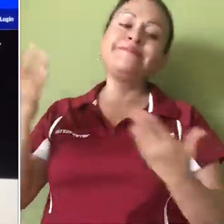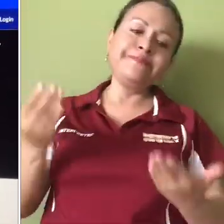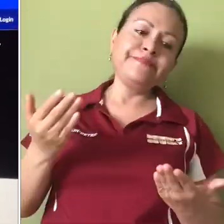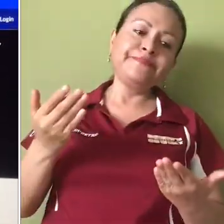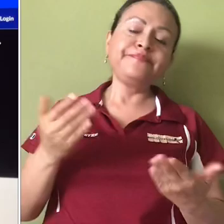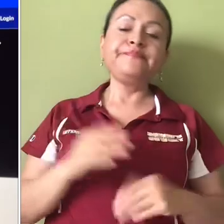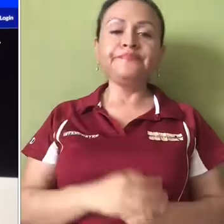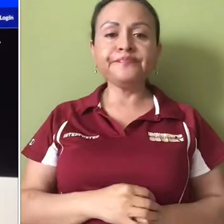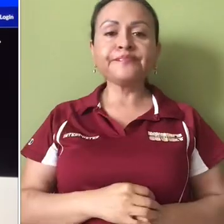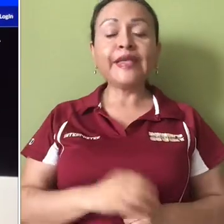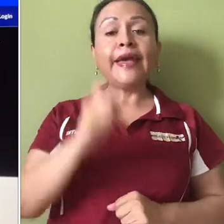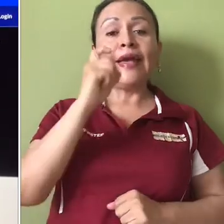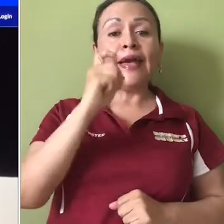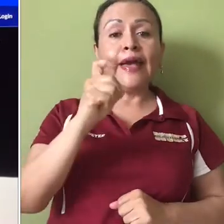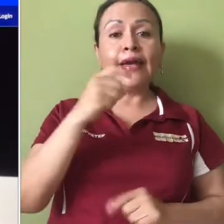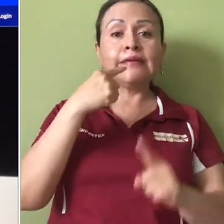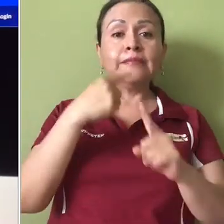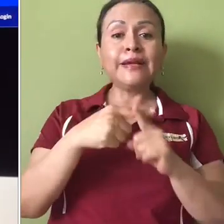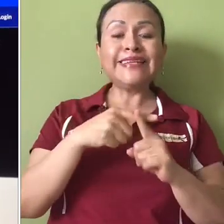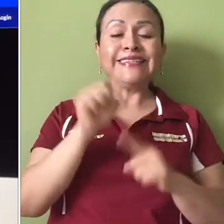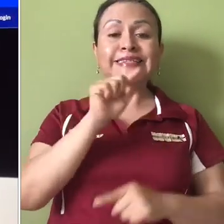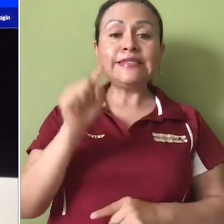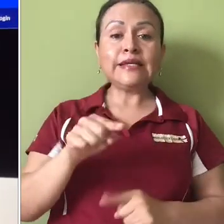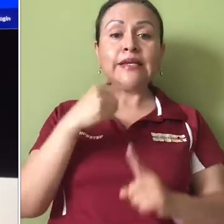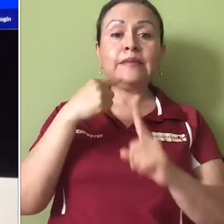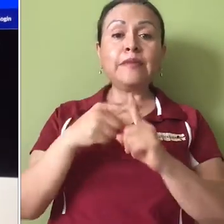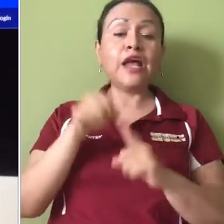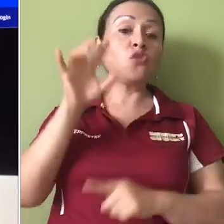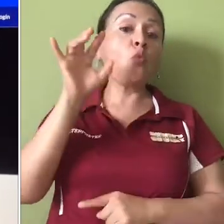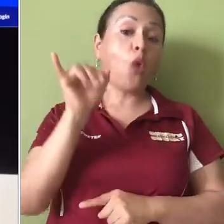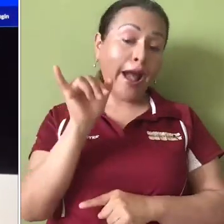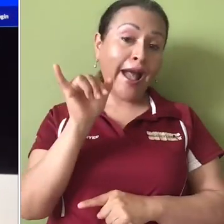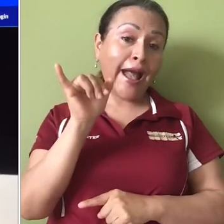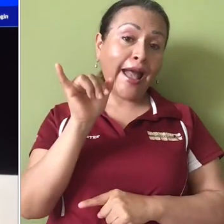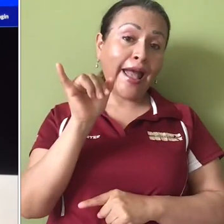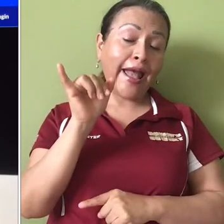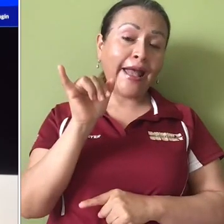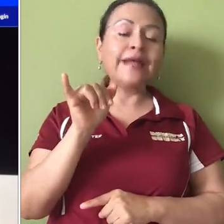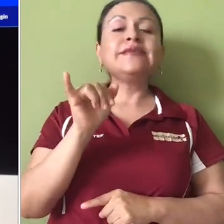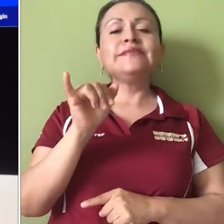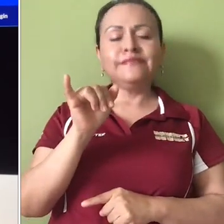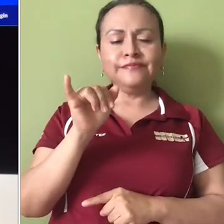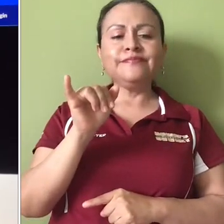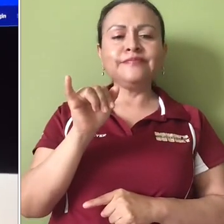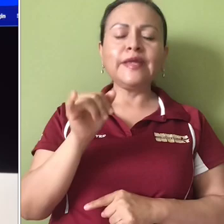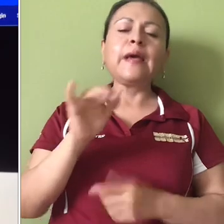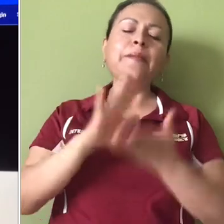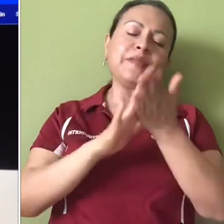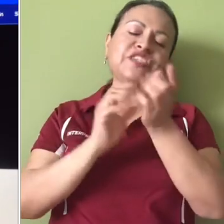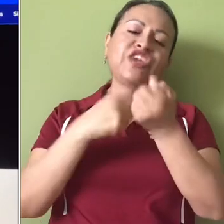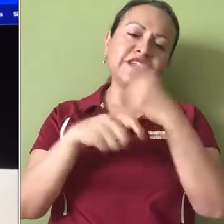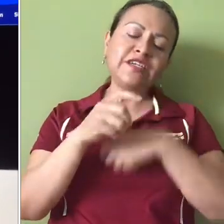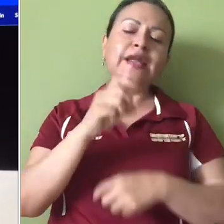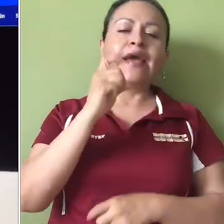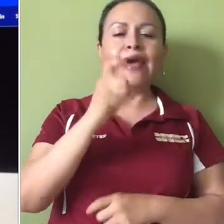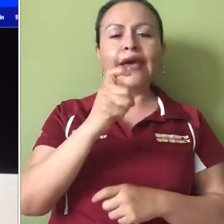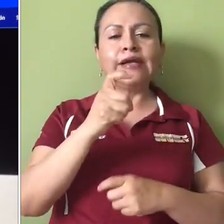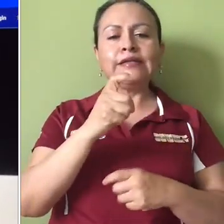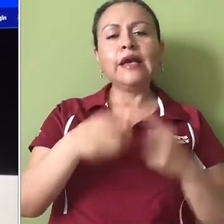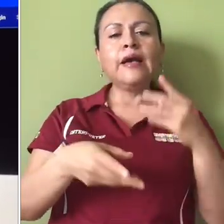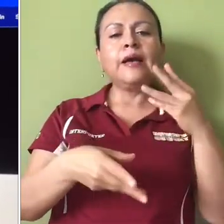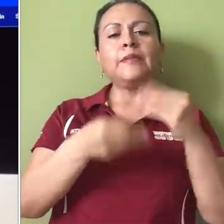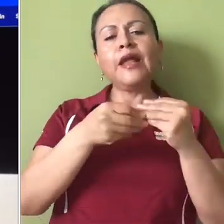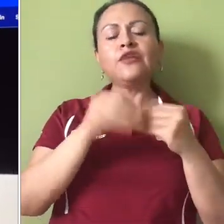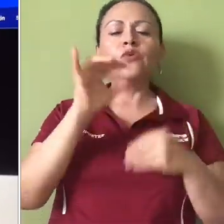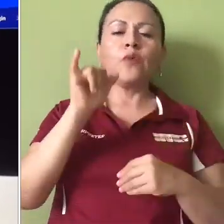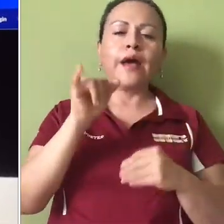of the triangle, x plus z plus y, we could write this as x plus y plus z. If the lack of alphabetical order is